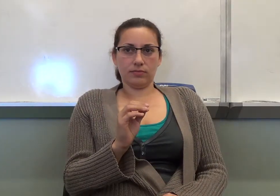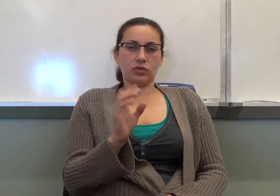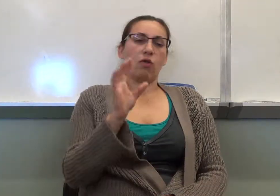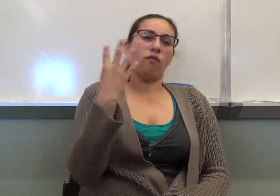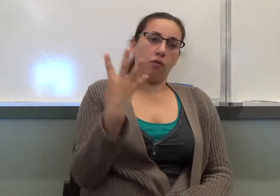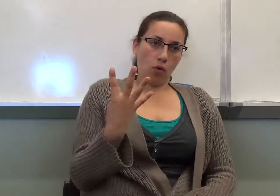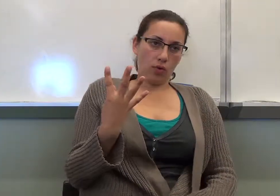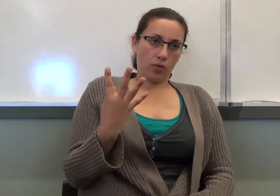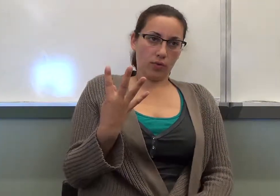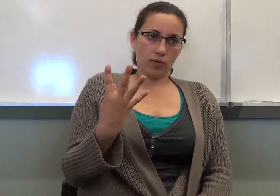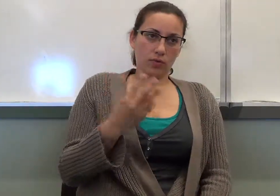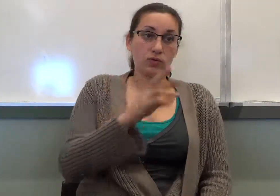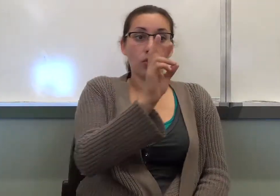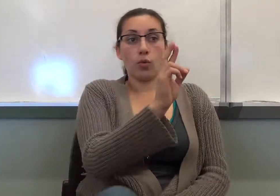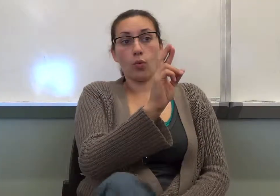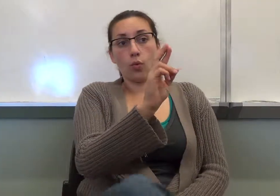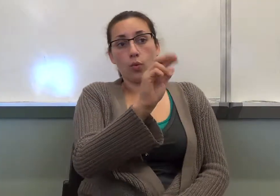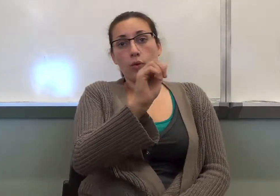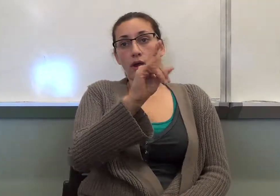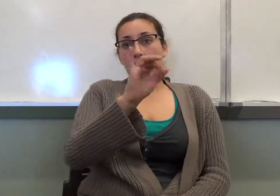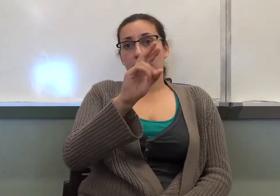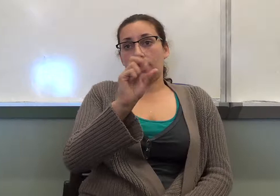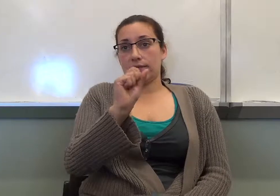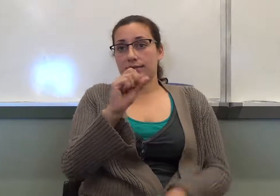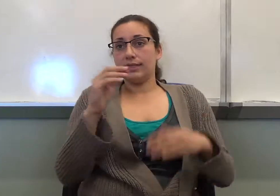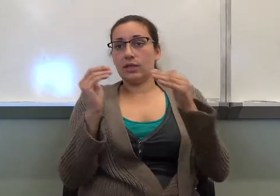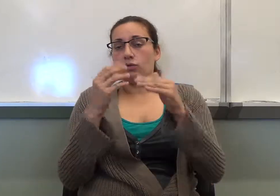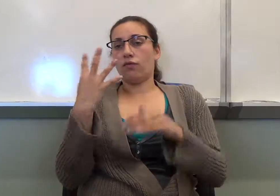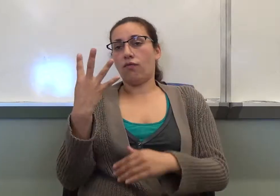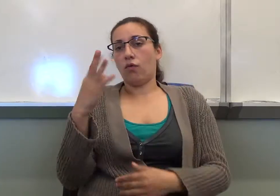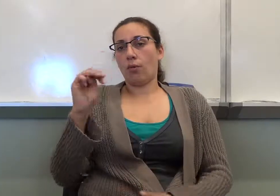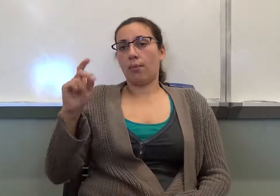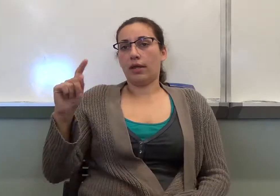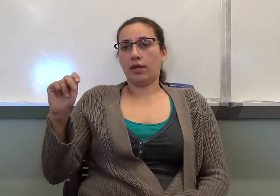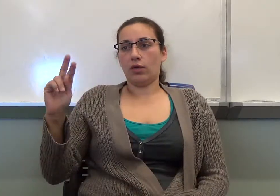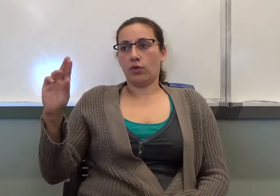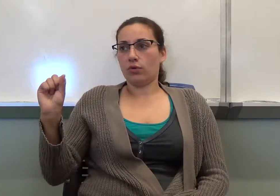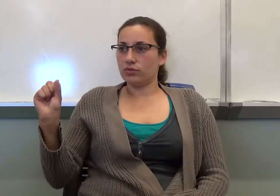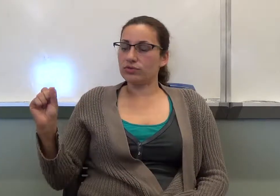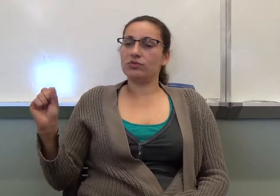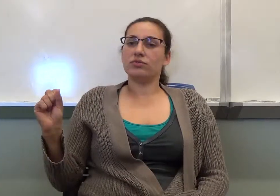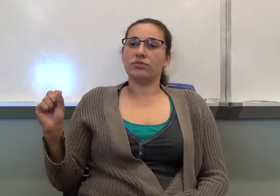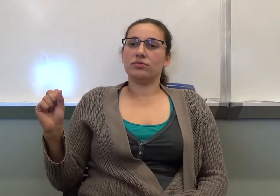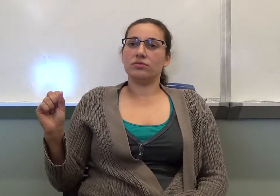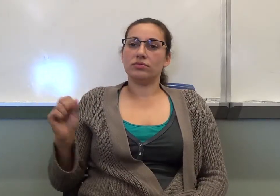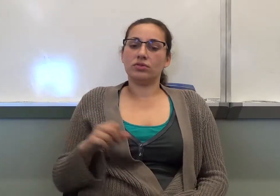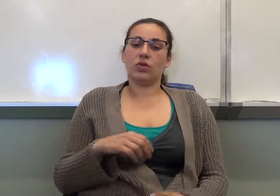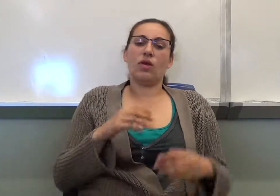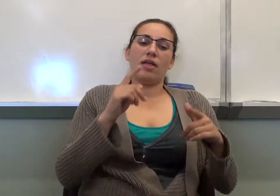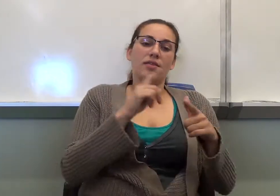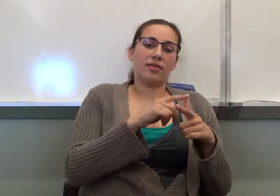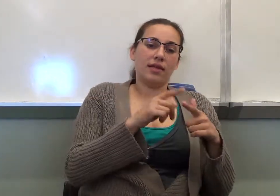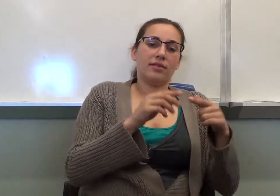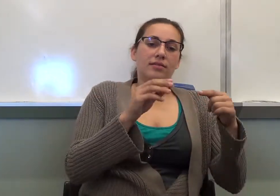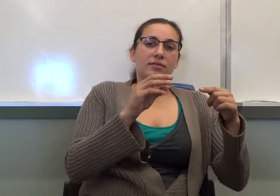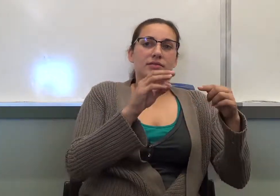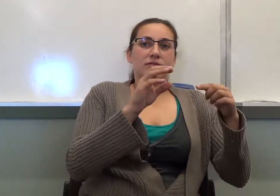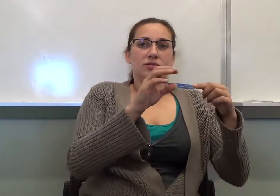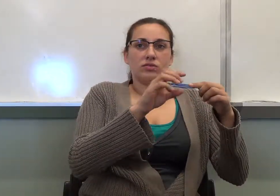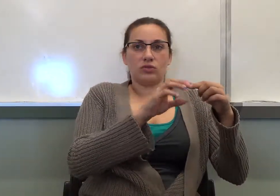then according to this, the area of that circle is going to be pi times r squared, which is 4 squared. So it'll be a